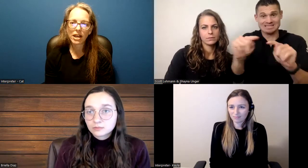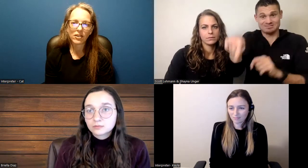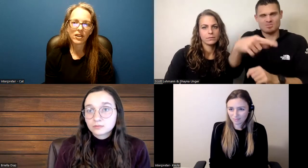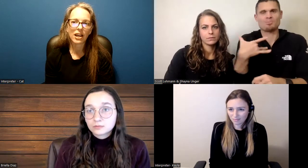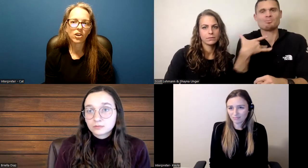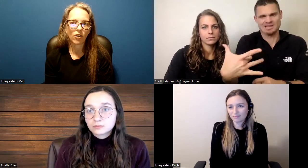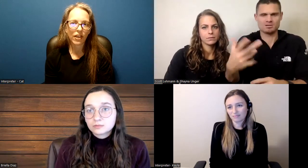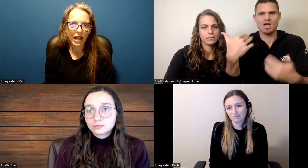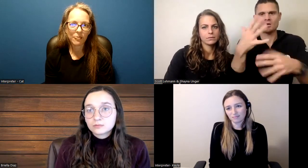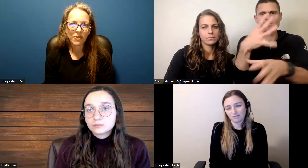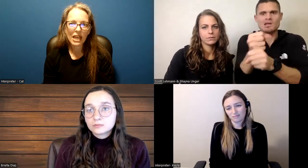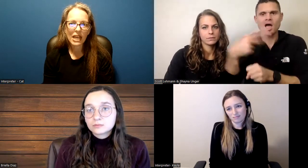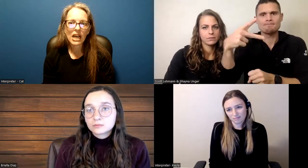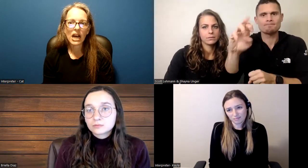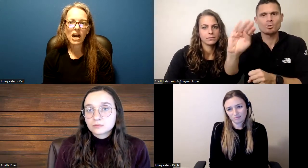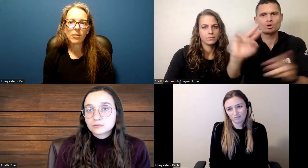up the base tent and all that.